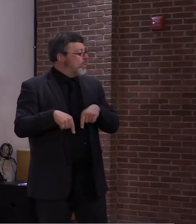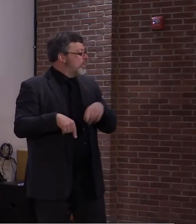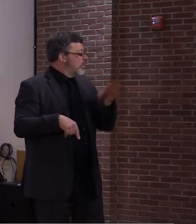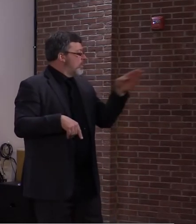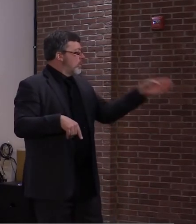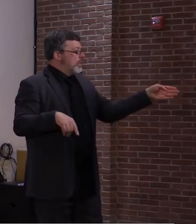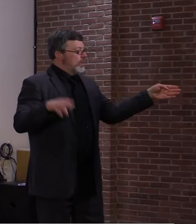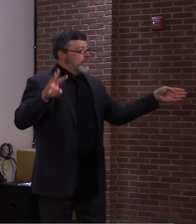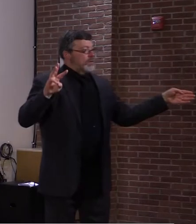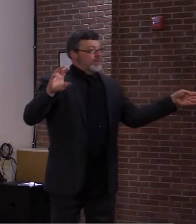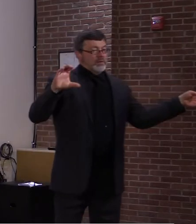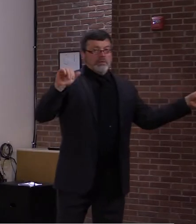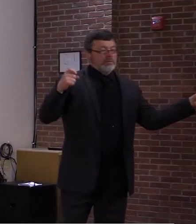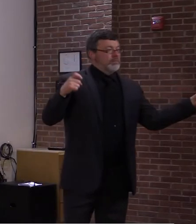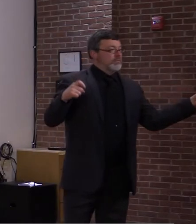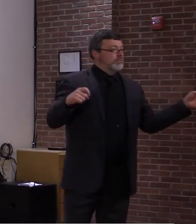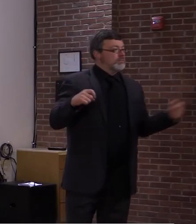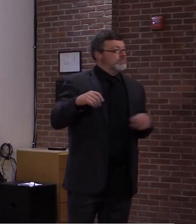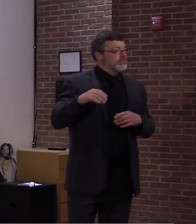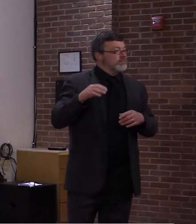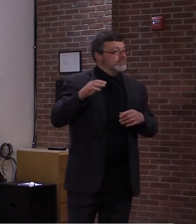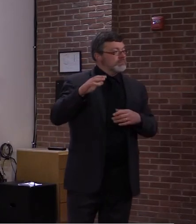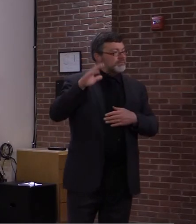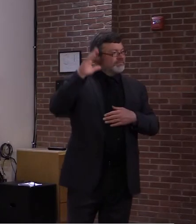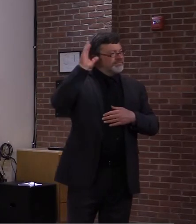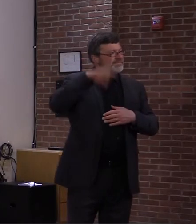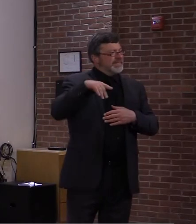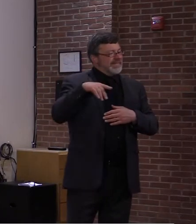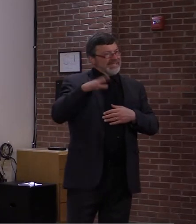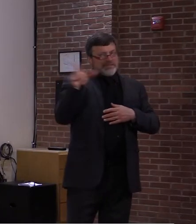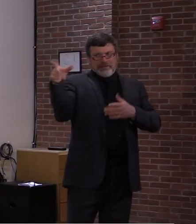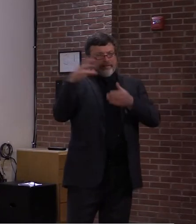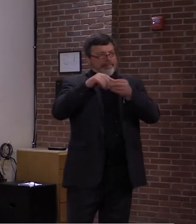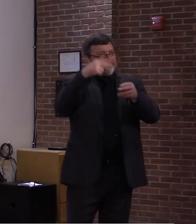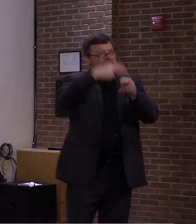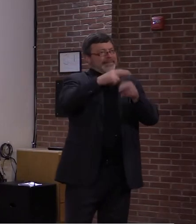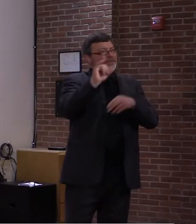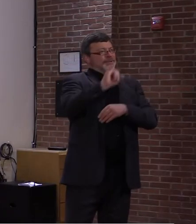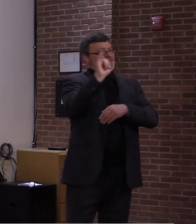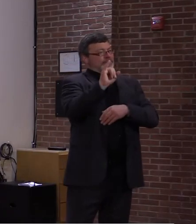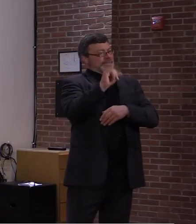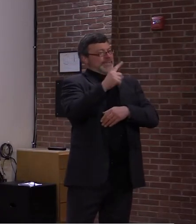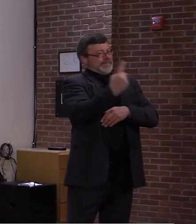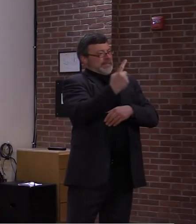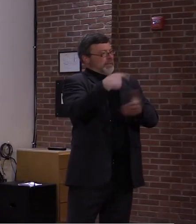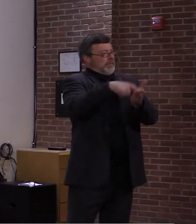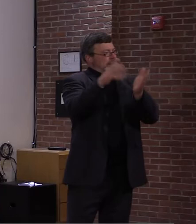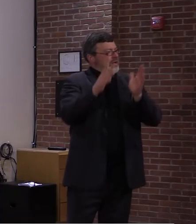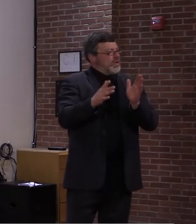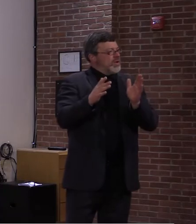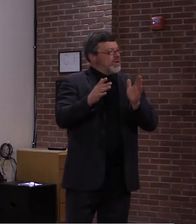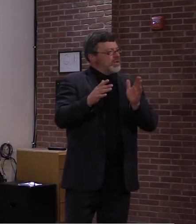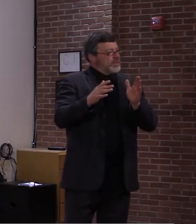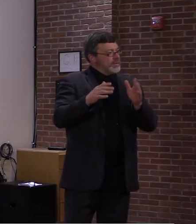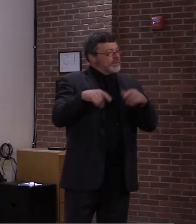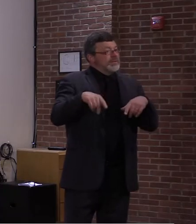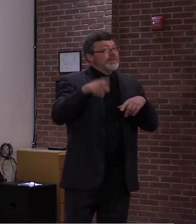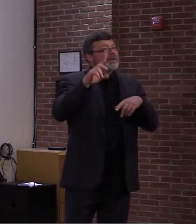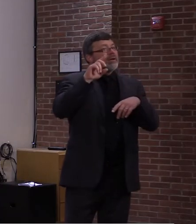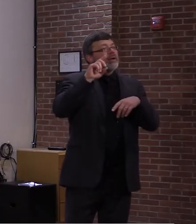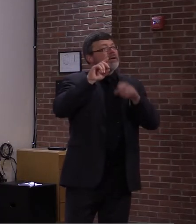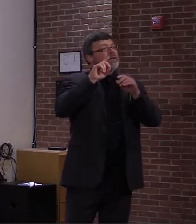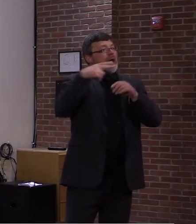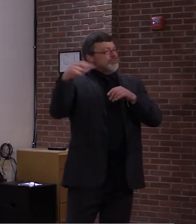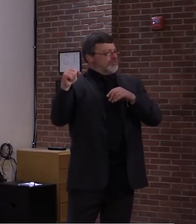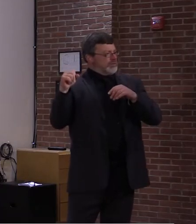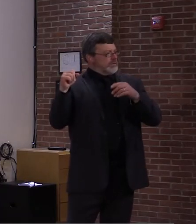payer, I understand AHS is looking for a 1 or a 2 year extension of all payer. I